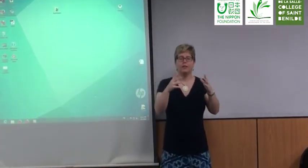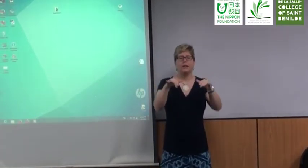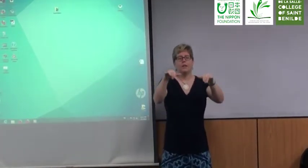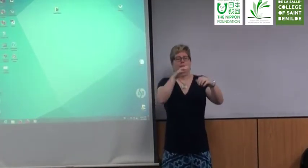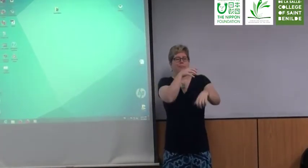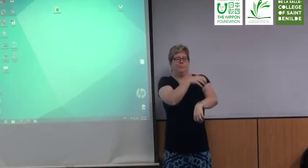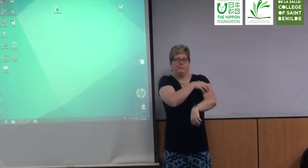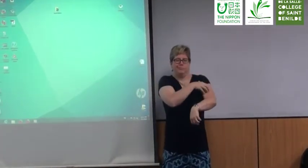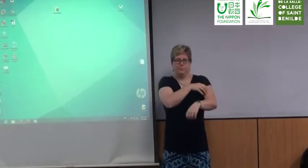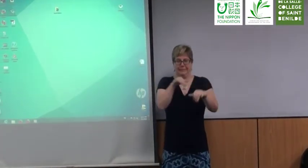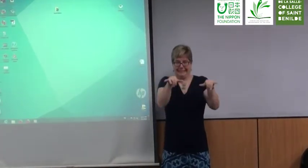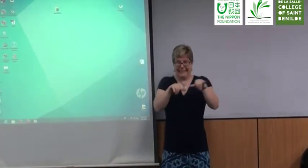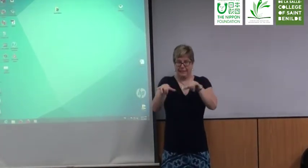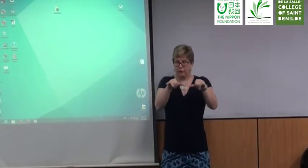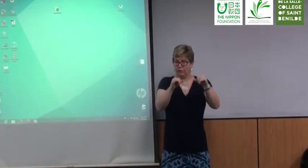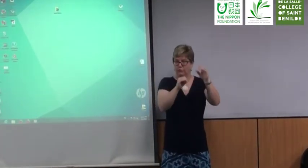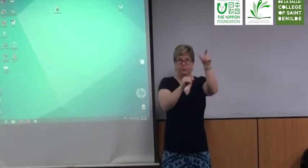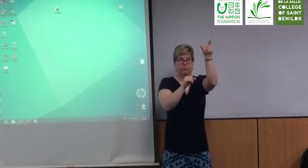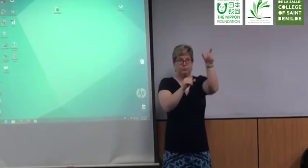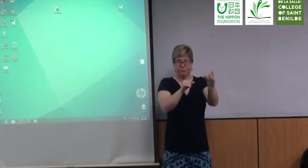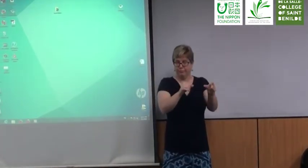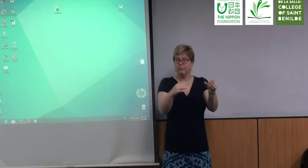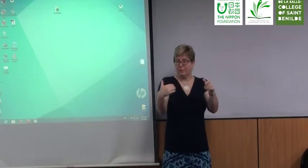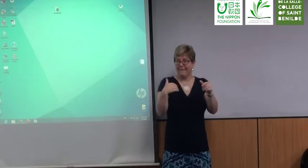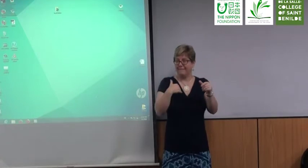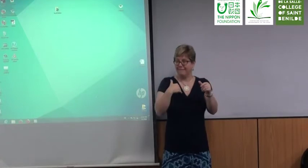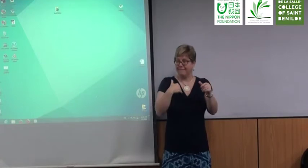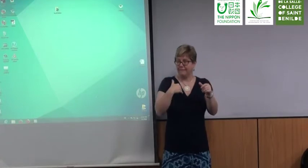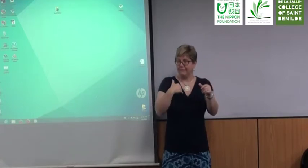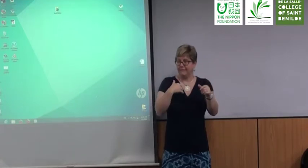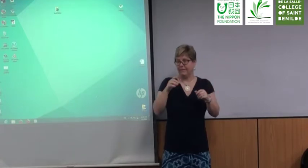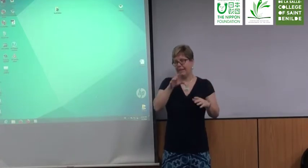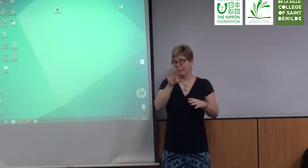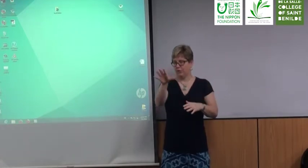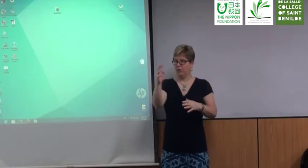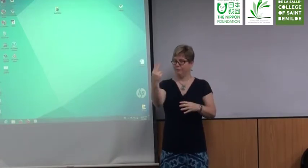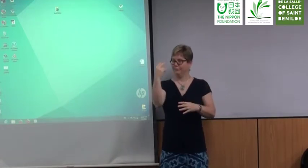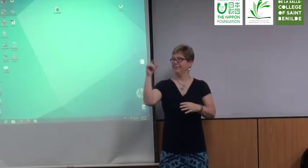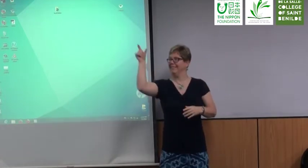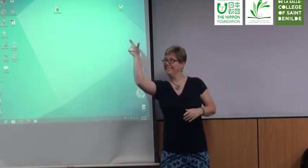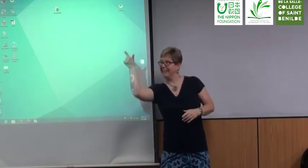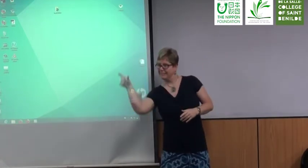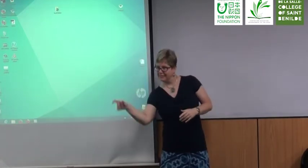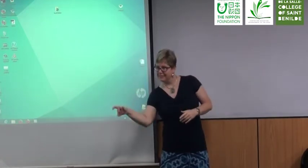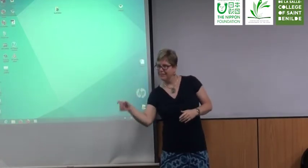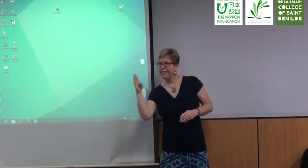starting to think curriculum map with those power standards. We have that ready.